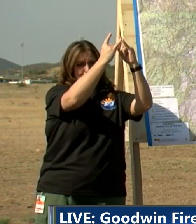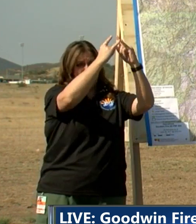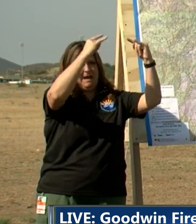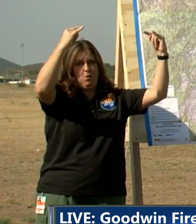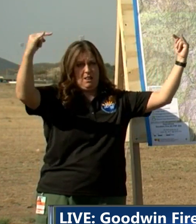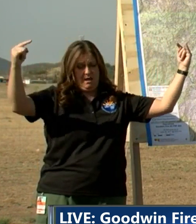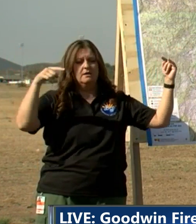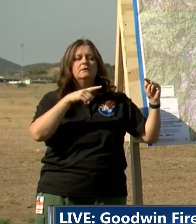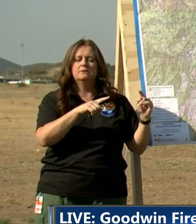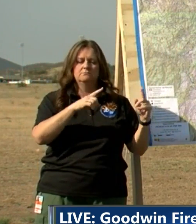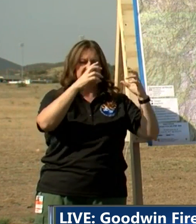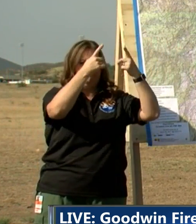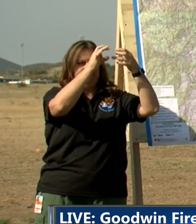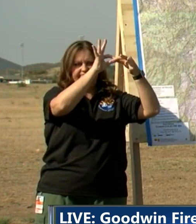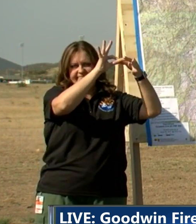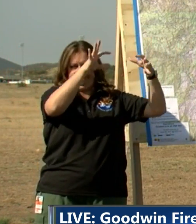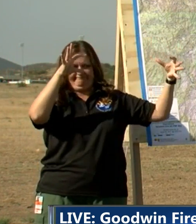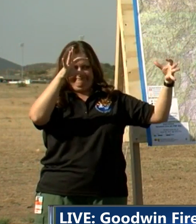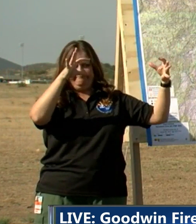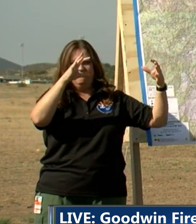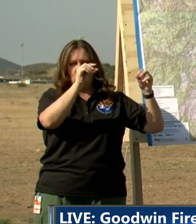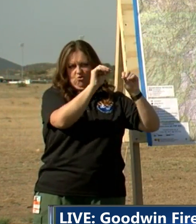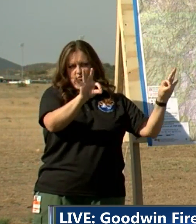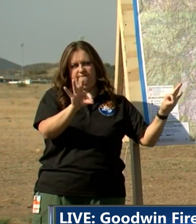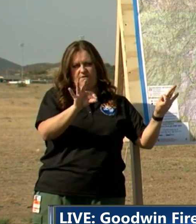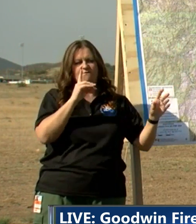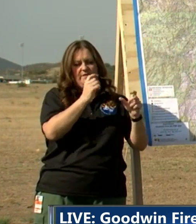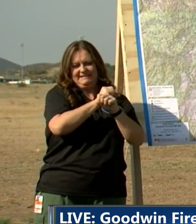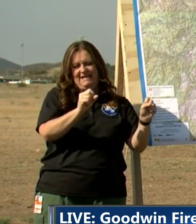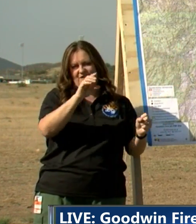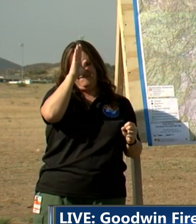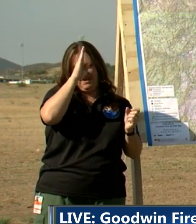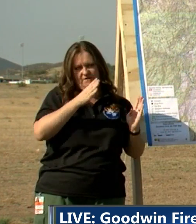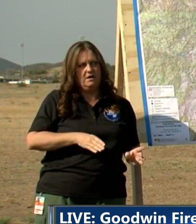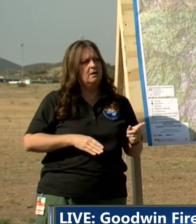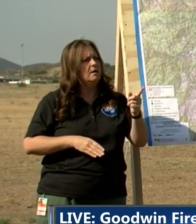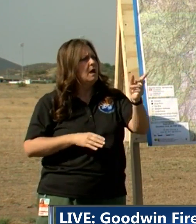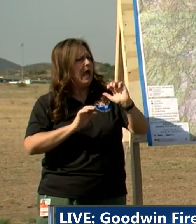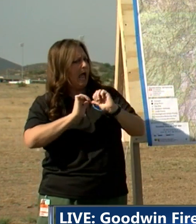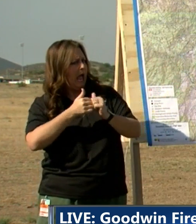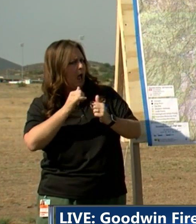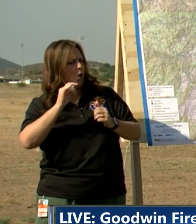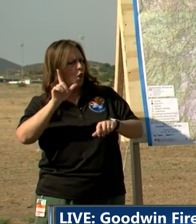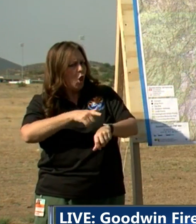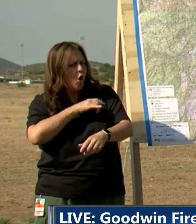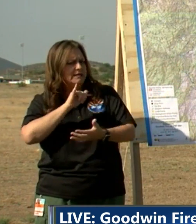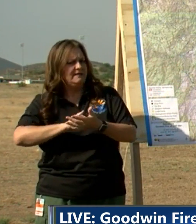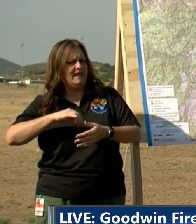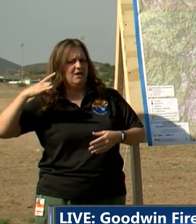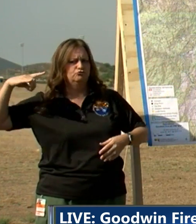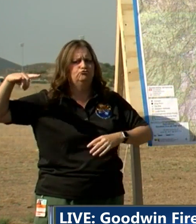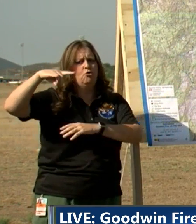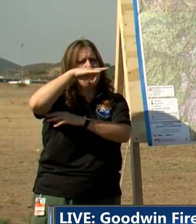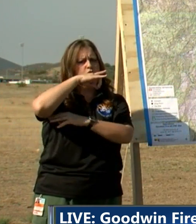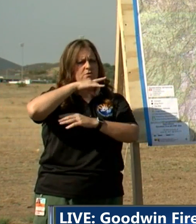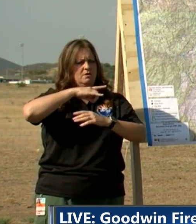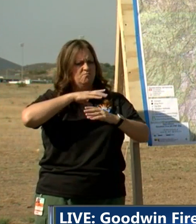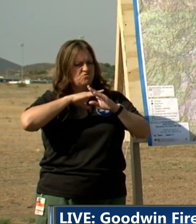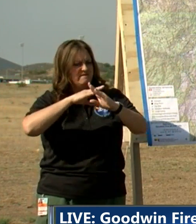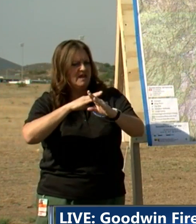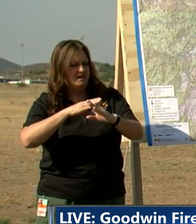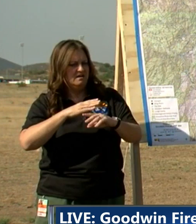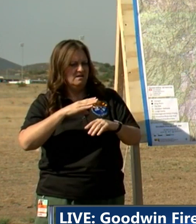of the firefighters. How long did the drone hamper fire activity? I would probably say a